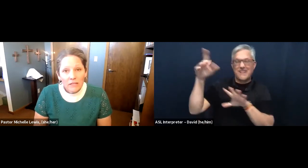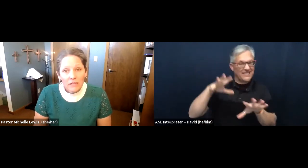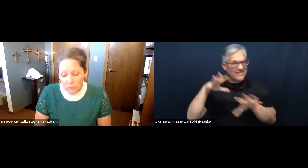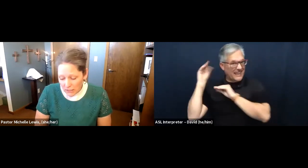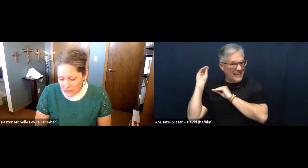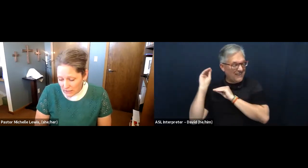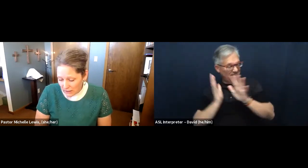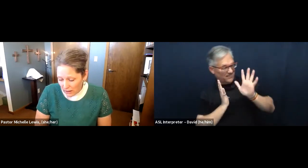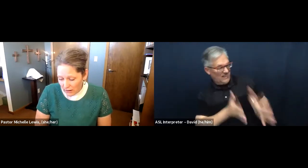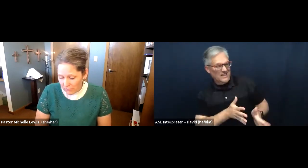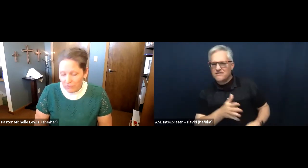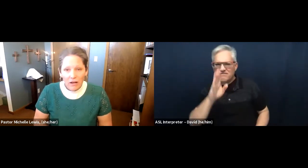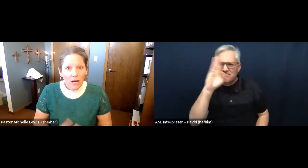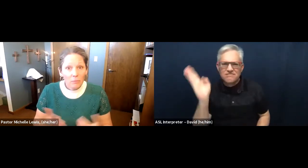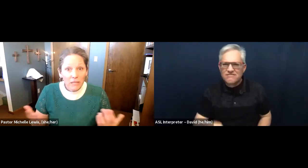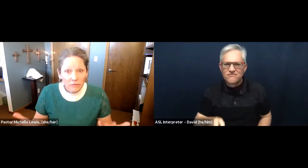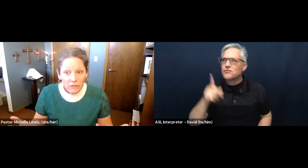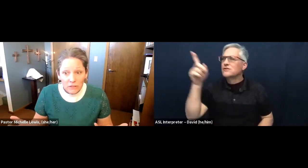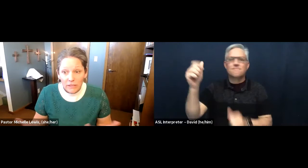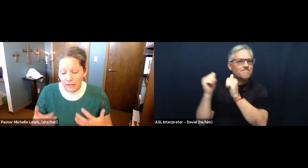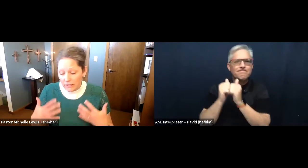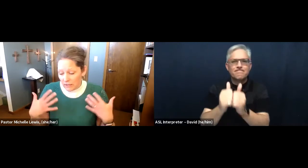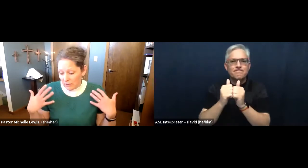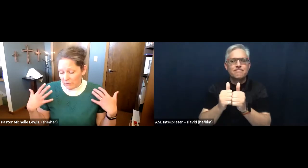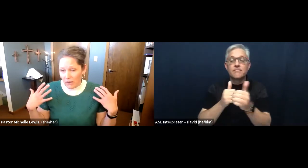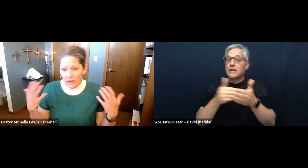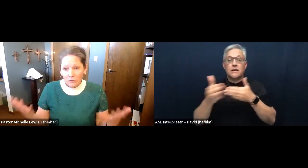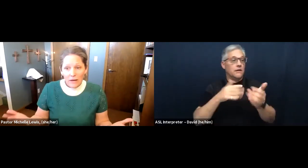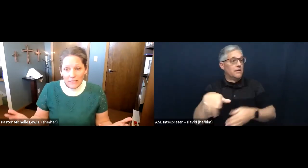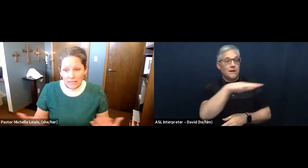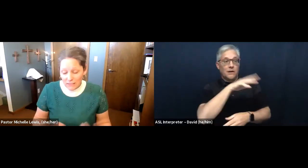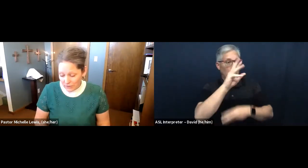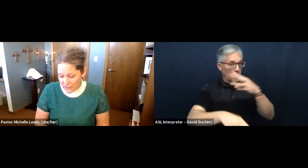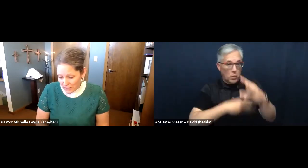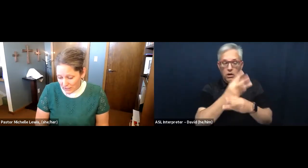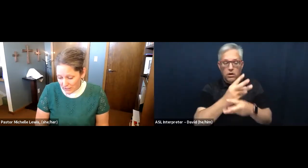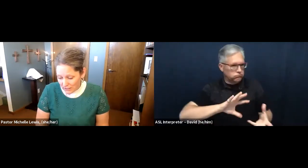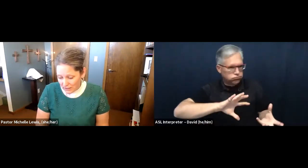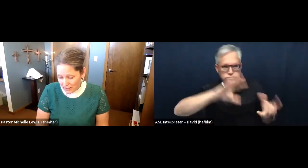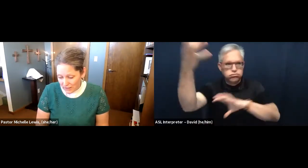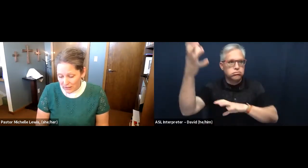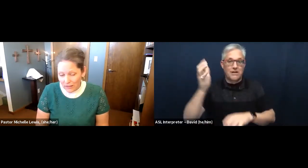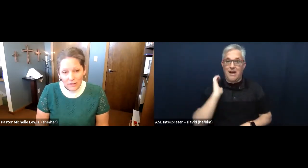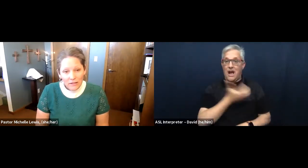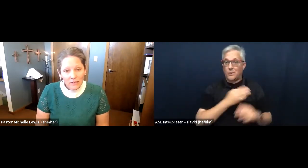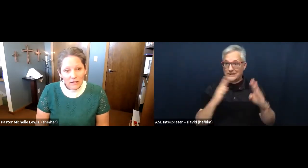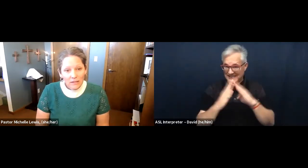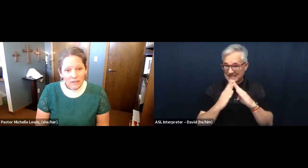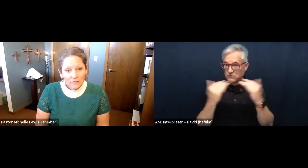even in the midst of upheaval and of unrest in our cities,